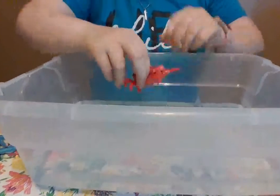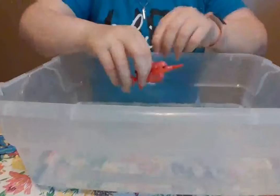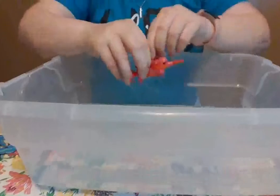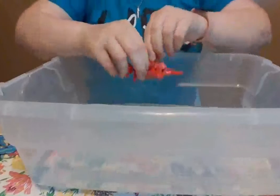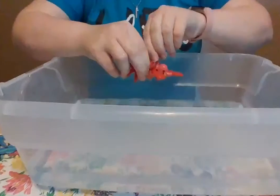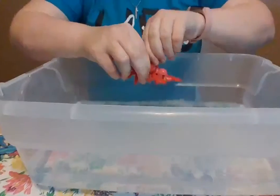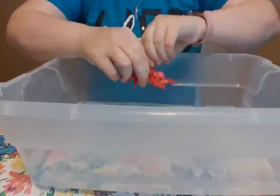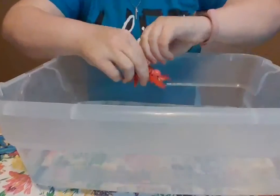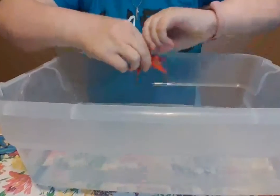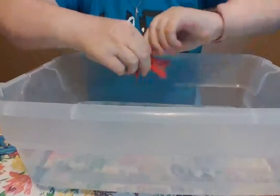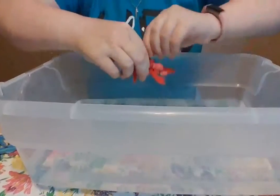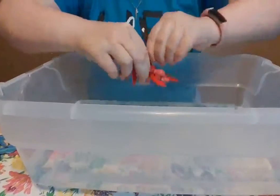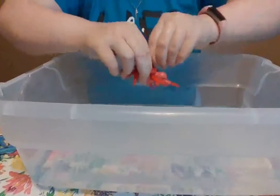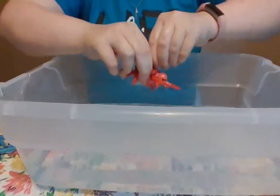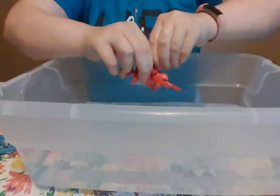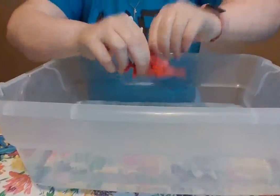I gotta wind him up again.